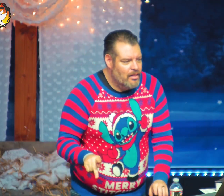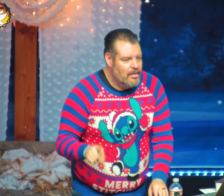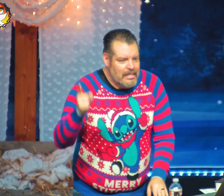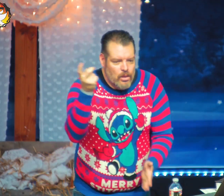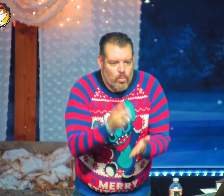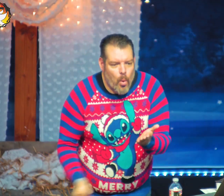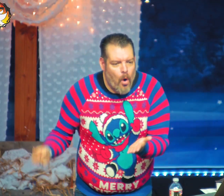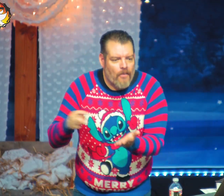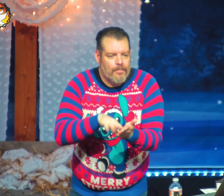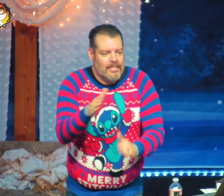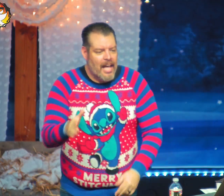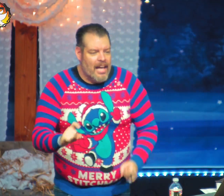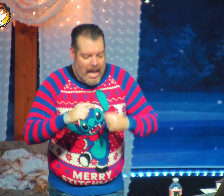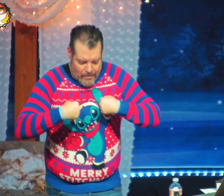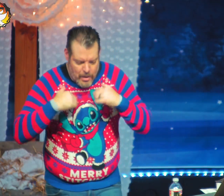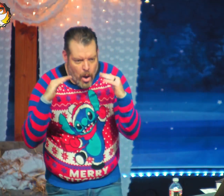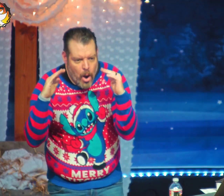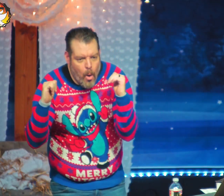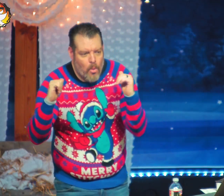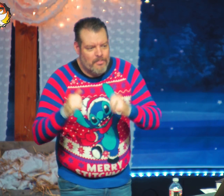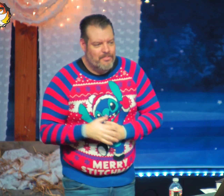This is my gospel.